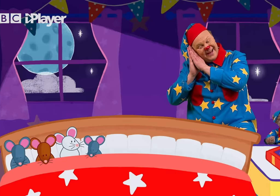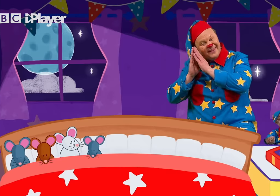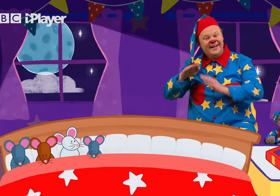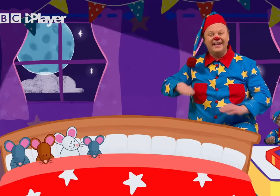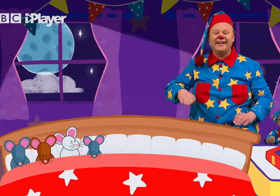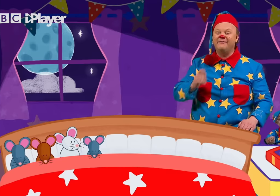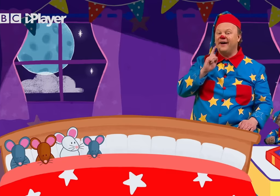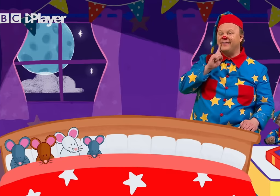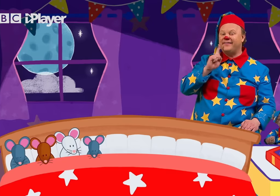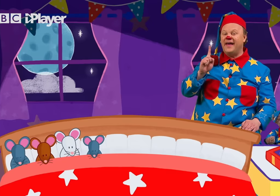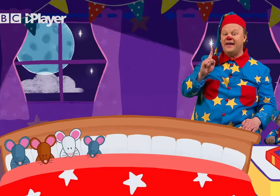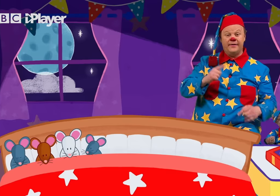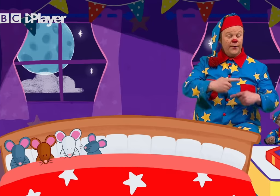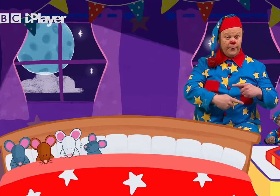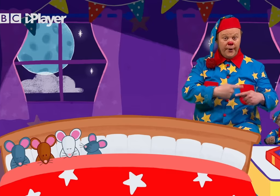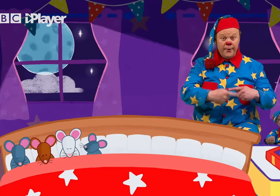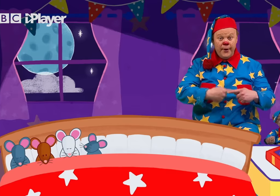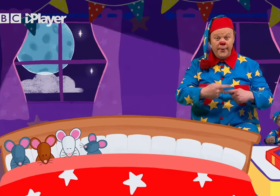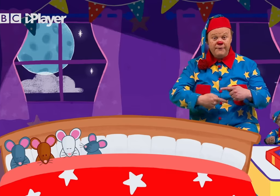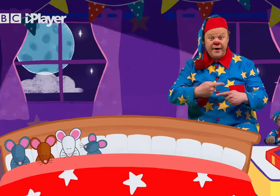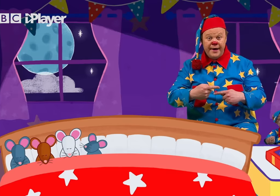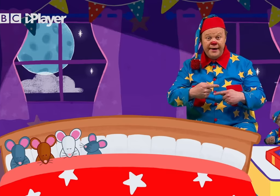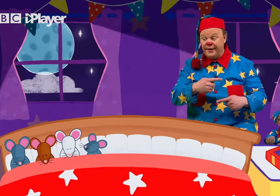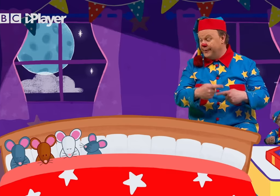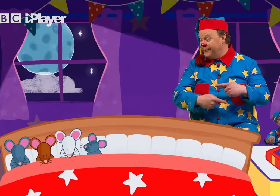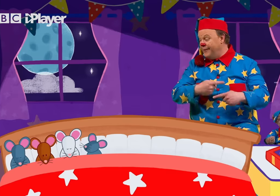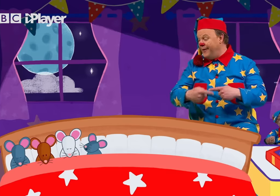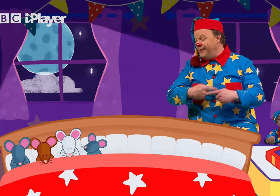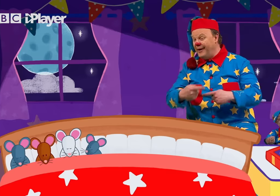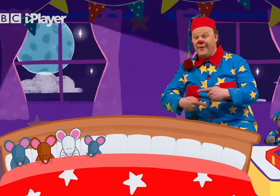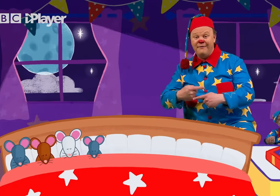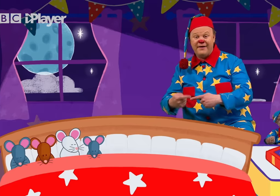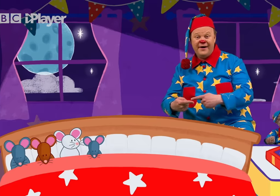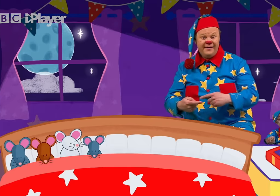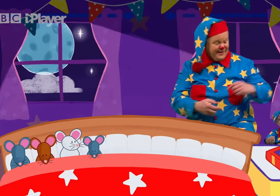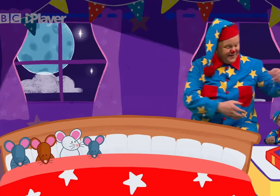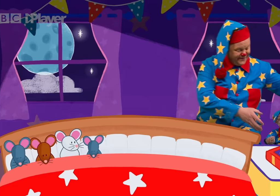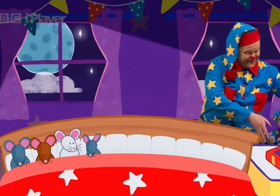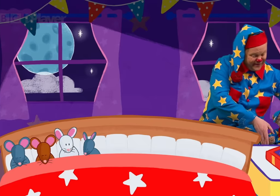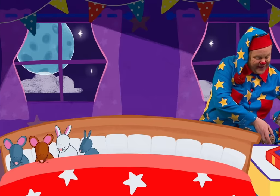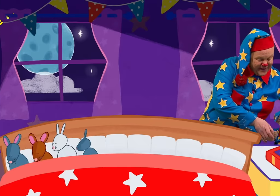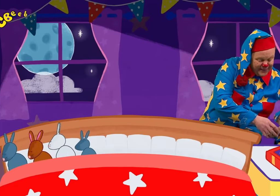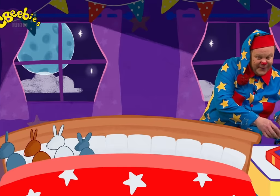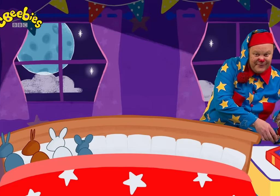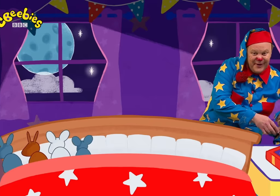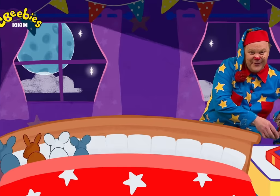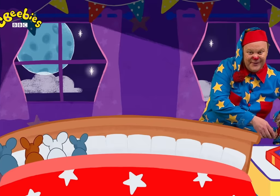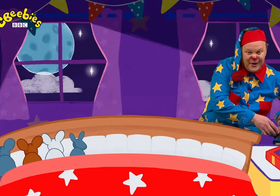and the little one said, "Roll over, roll over." So they all rolled